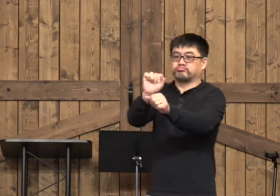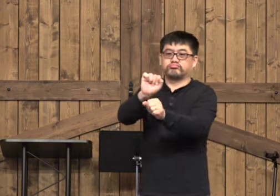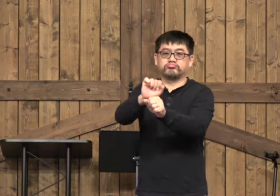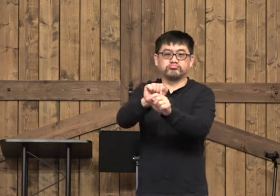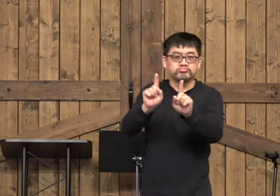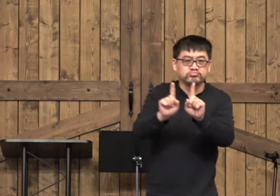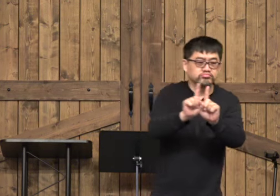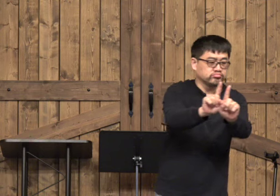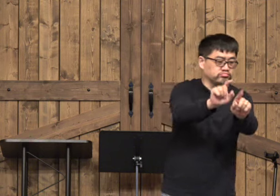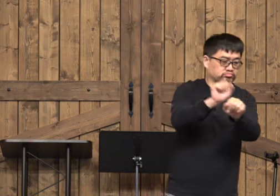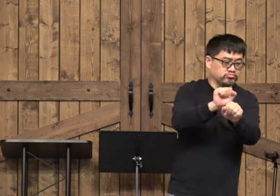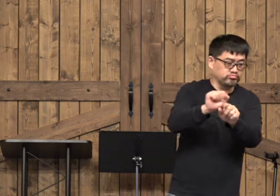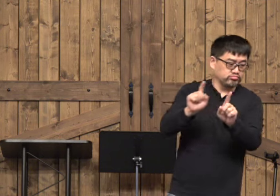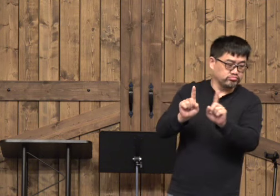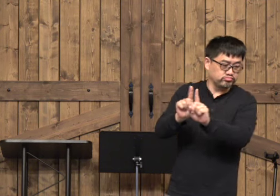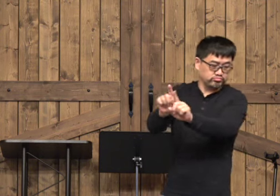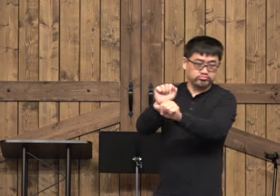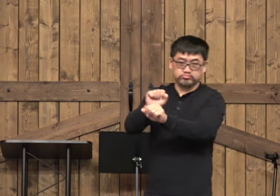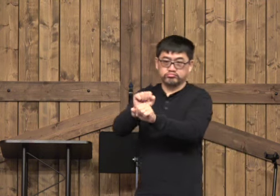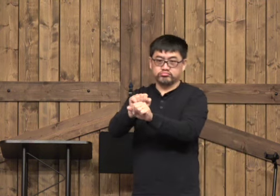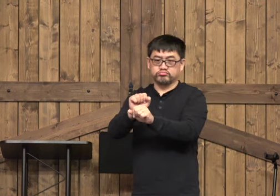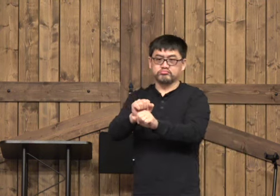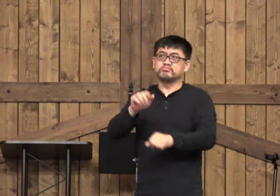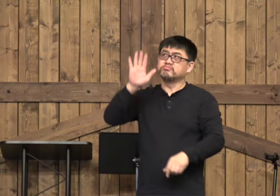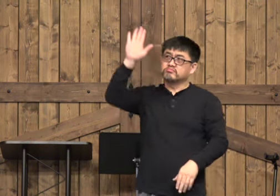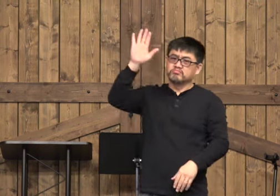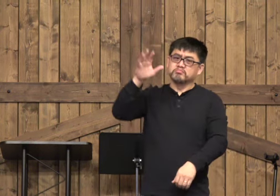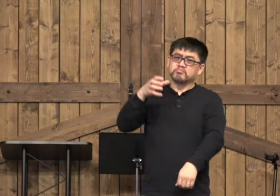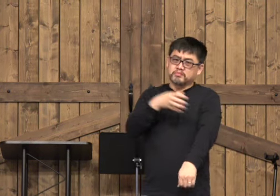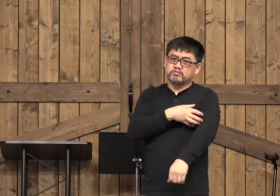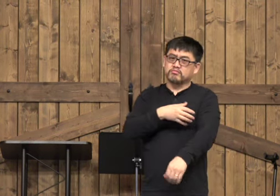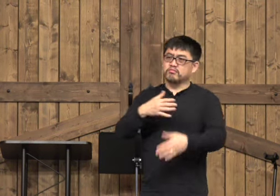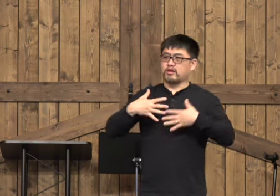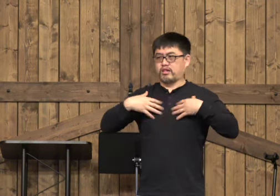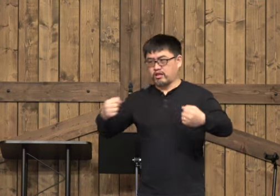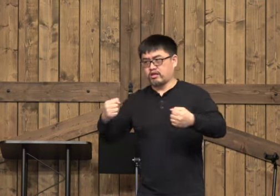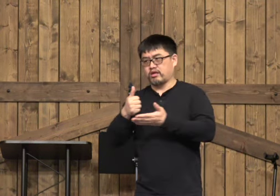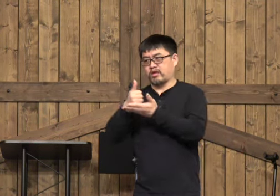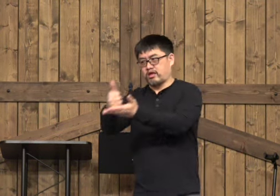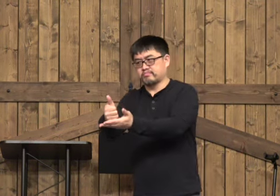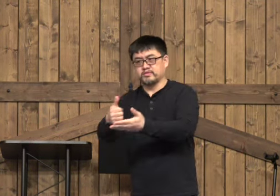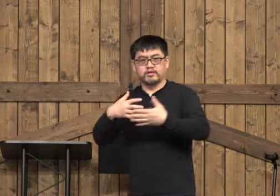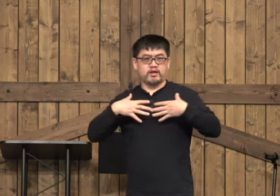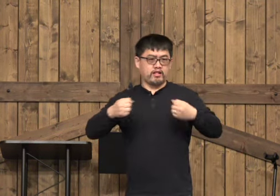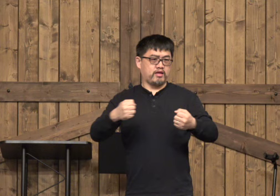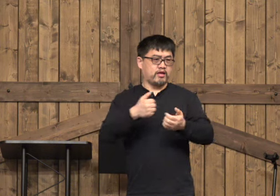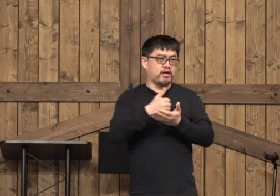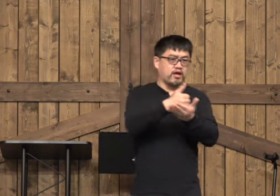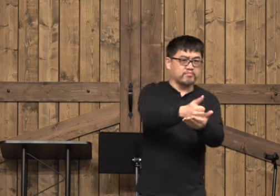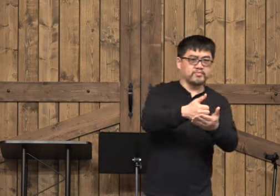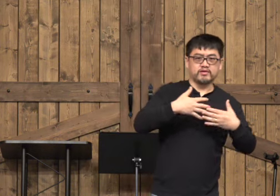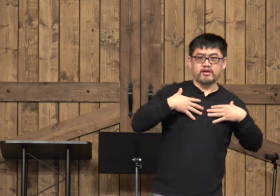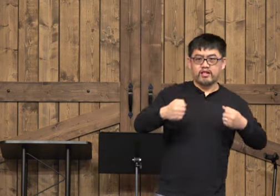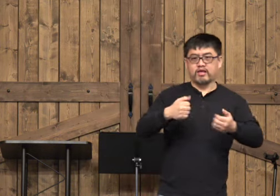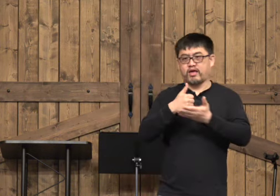But God was with them. He was told them that God was with them. And that God would empower them to heal others. To help